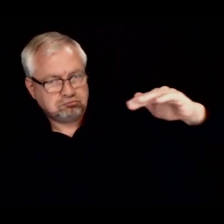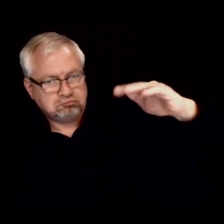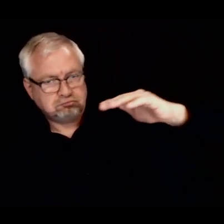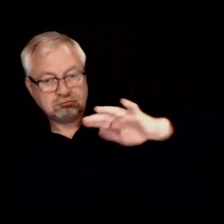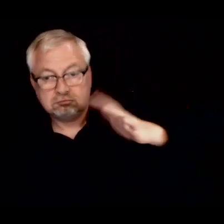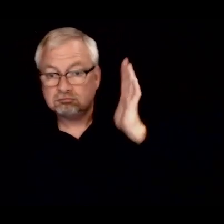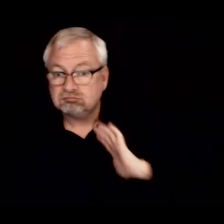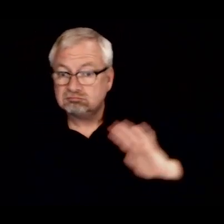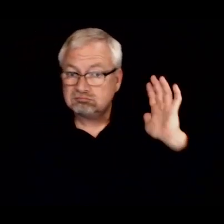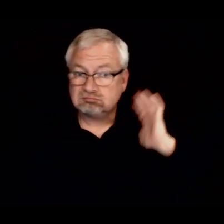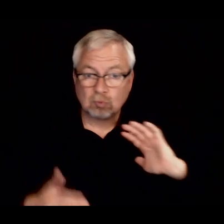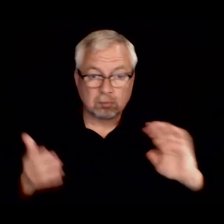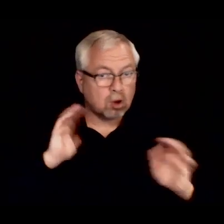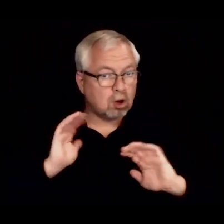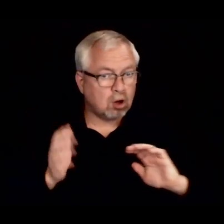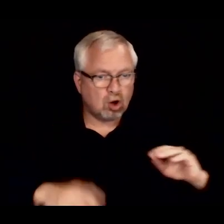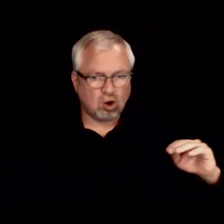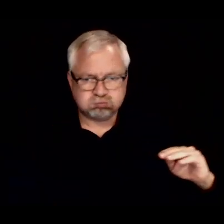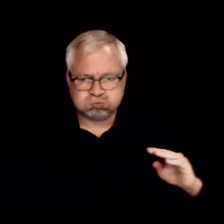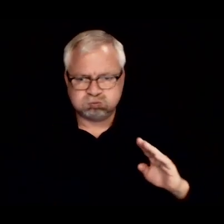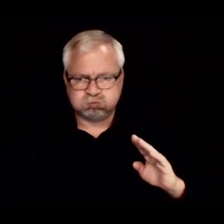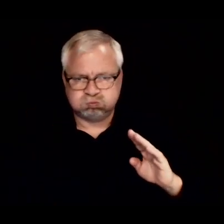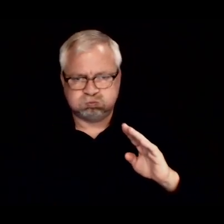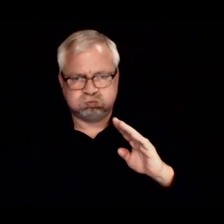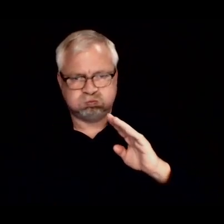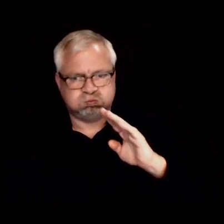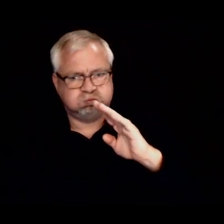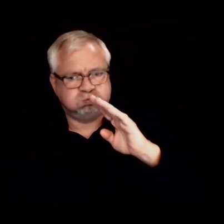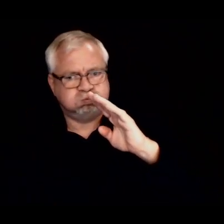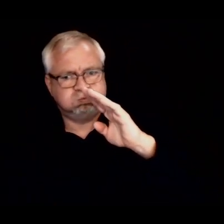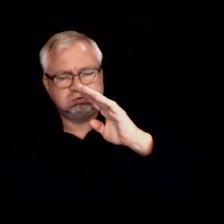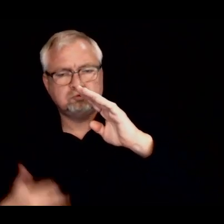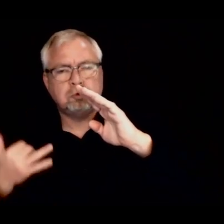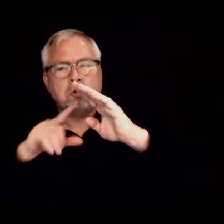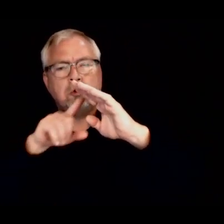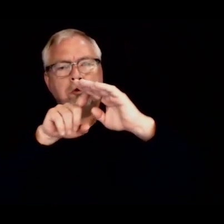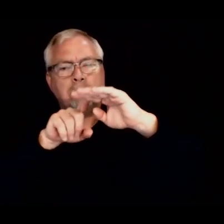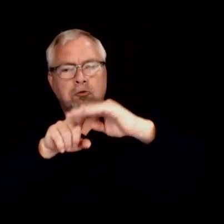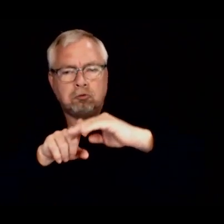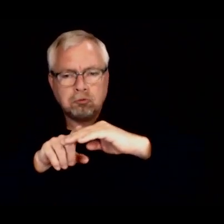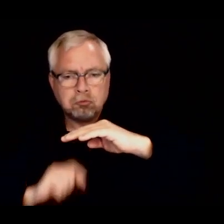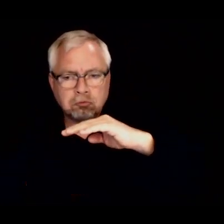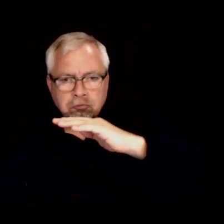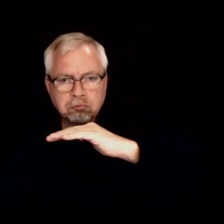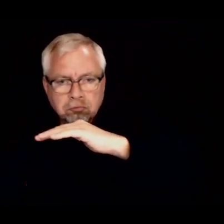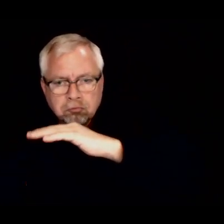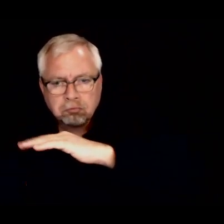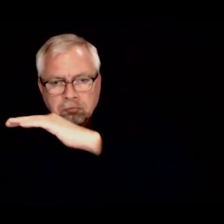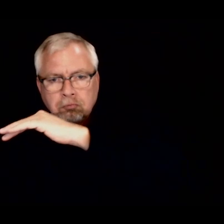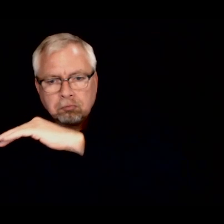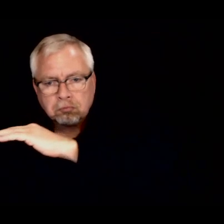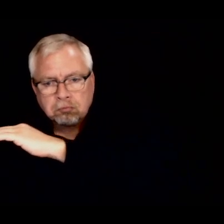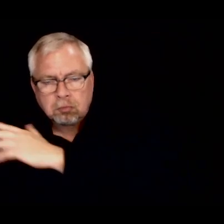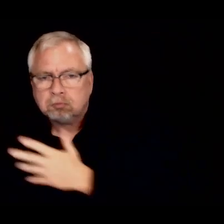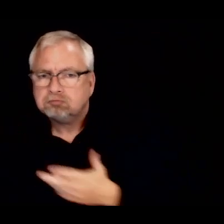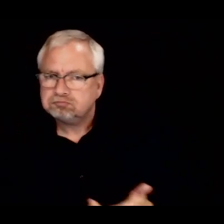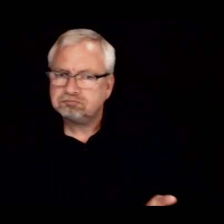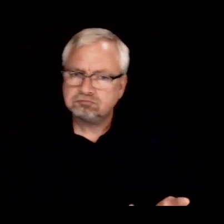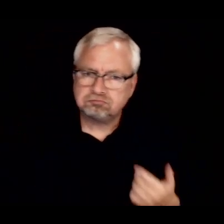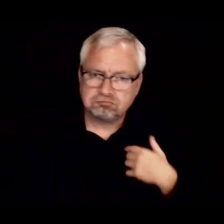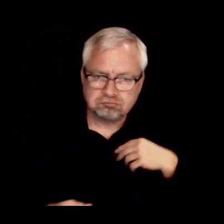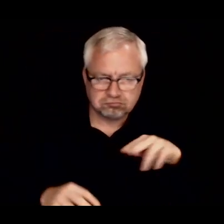throughout April. So that I think I characterized it as it's looking kind of like a plateau with